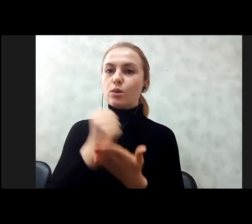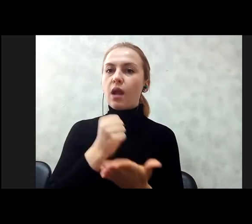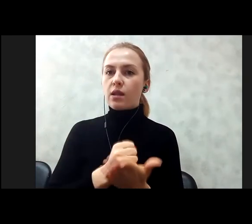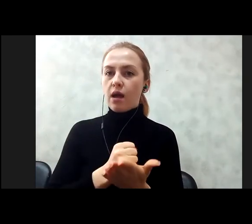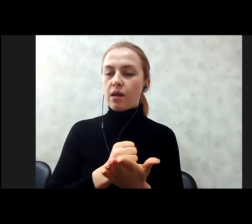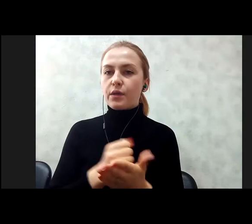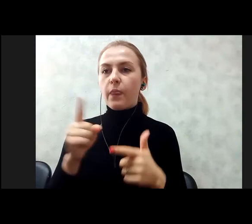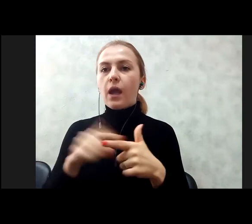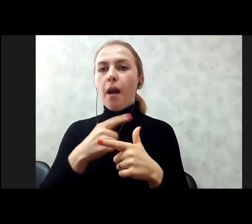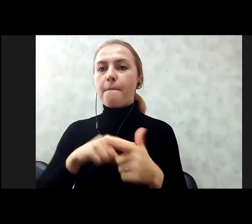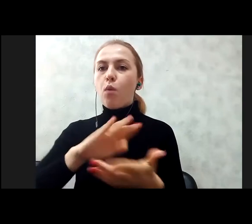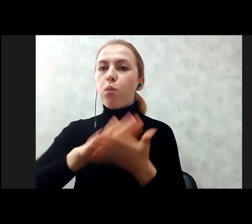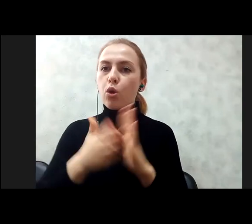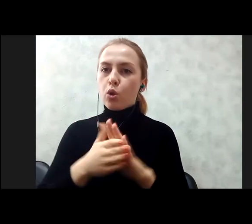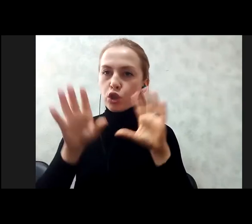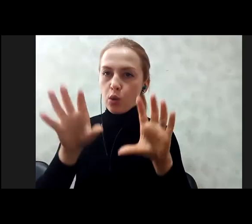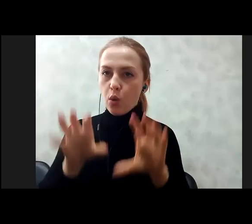according to the code of